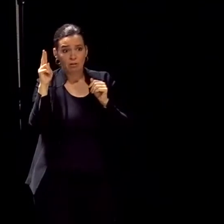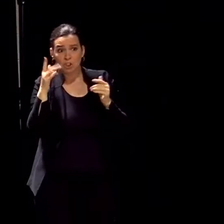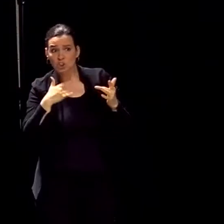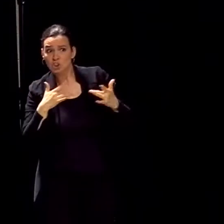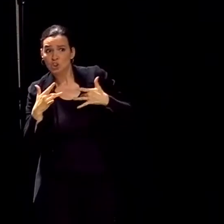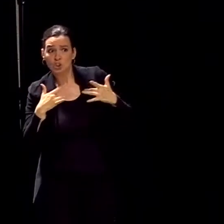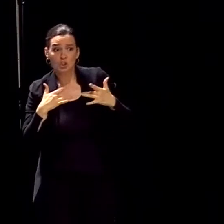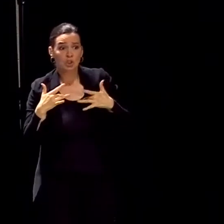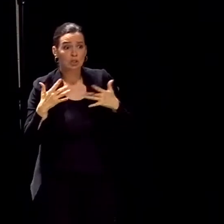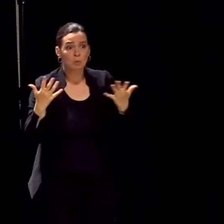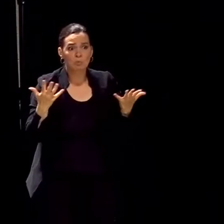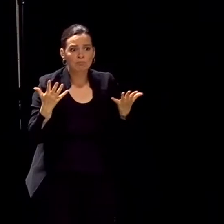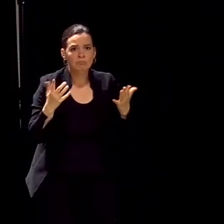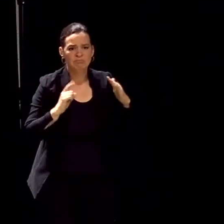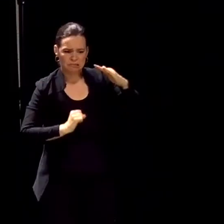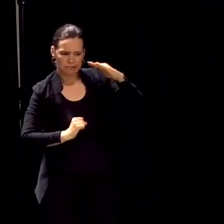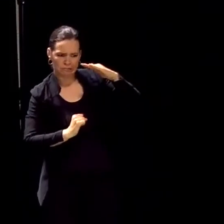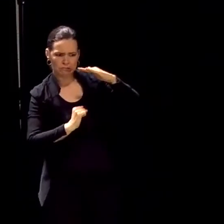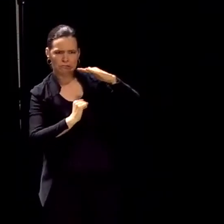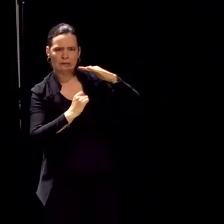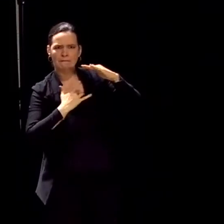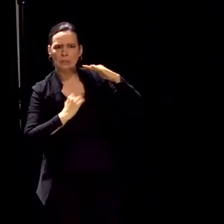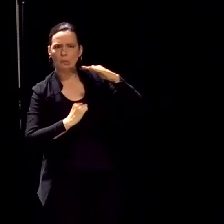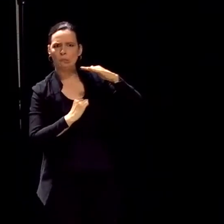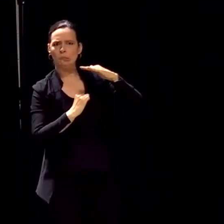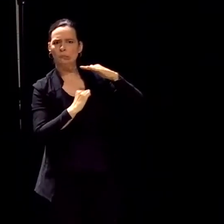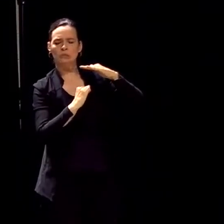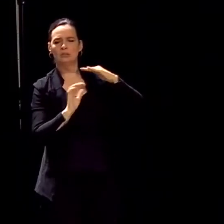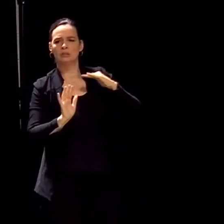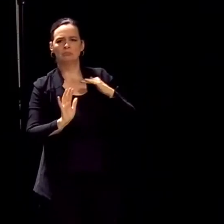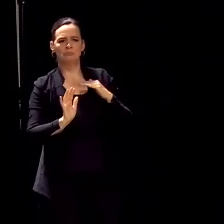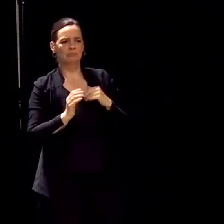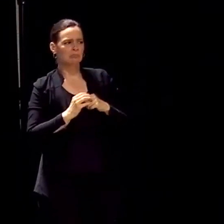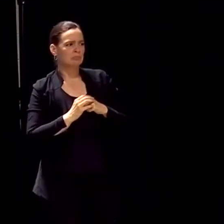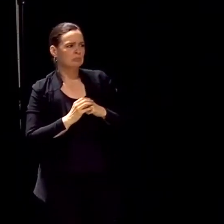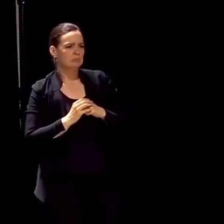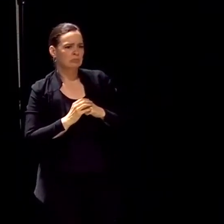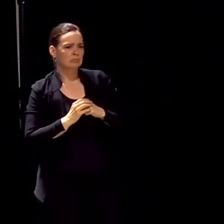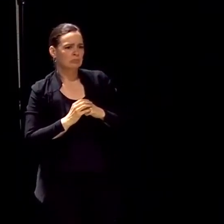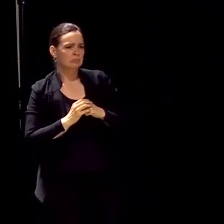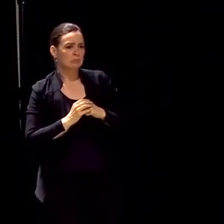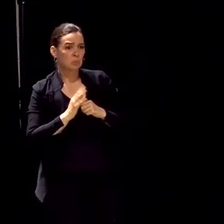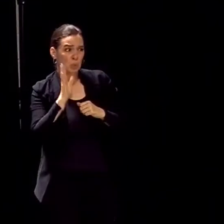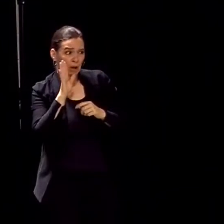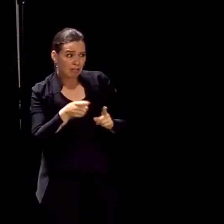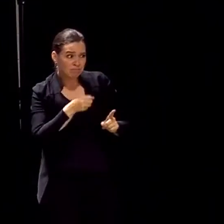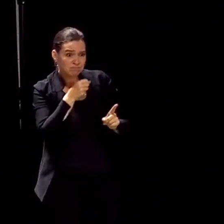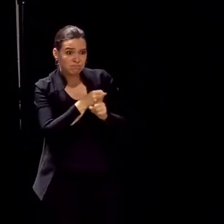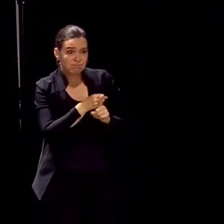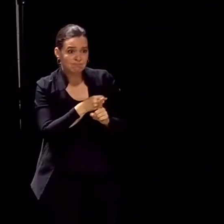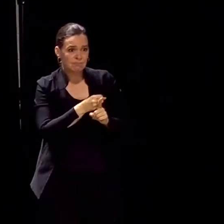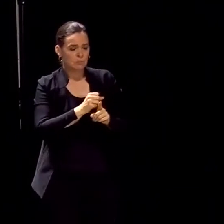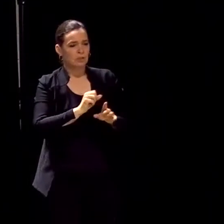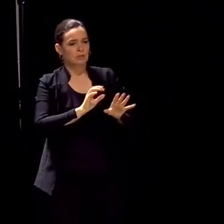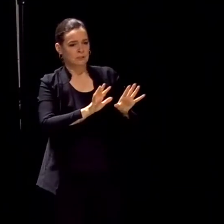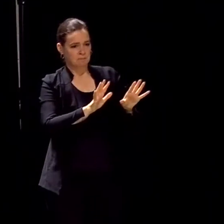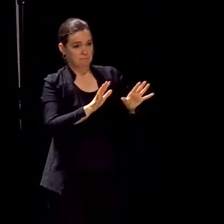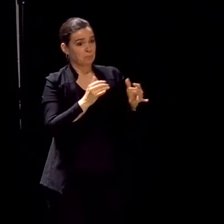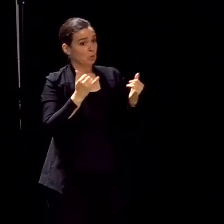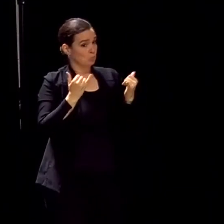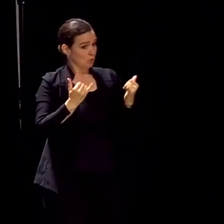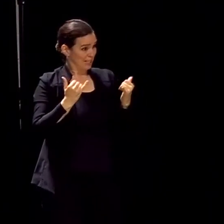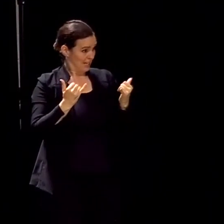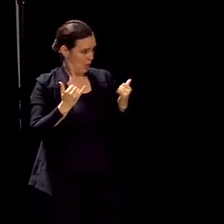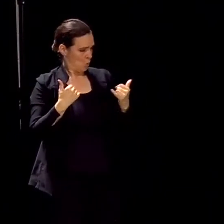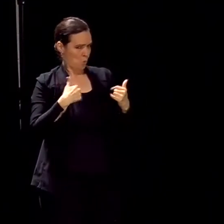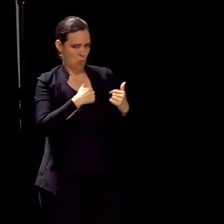about their capacity and whether this will have an effect on We're okay now, Tim. I mean, but